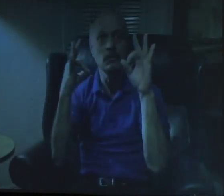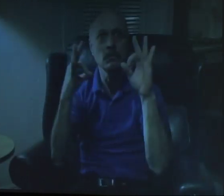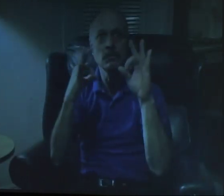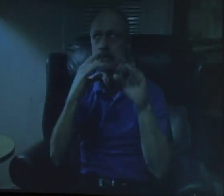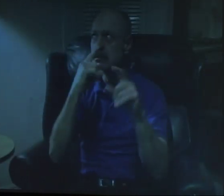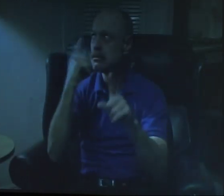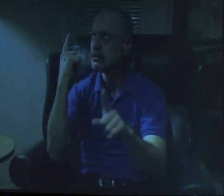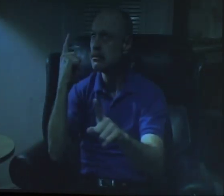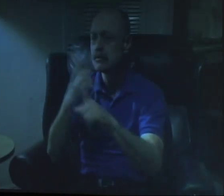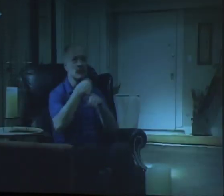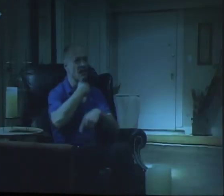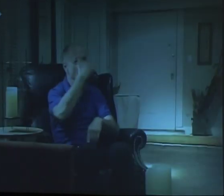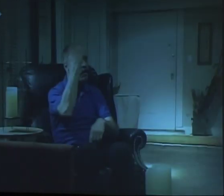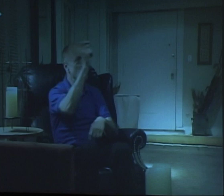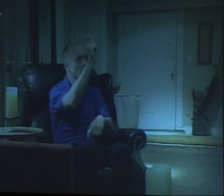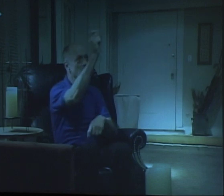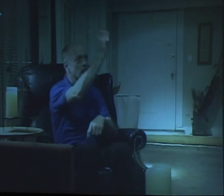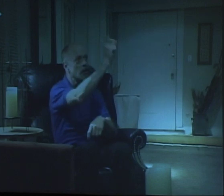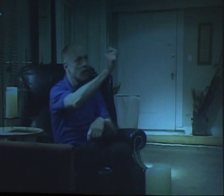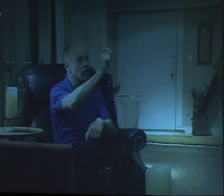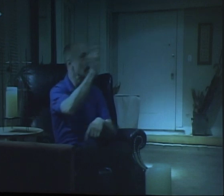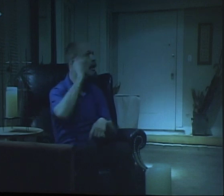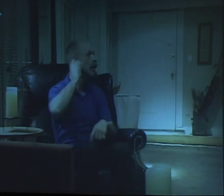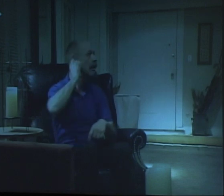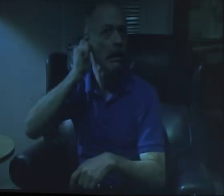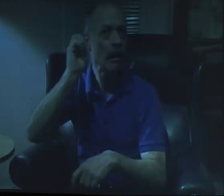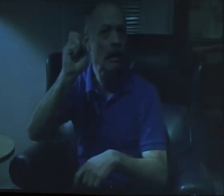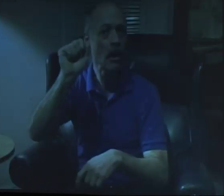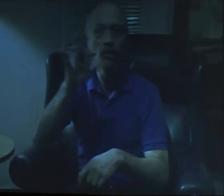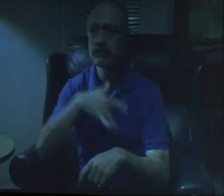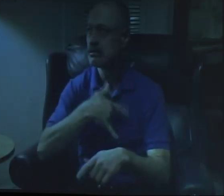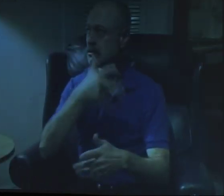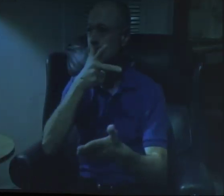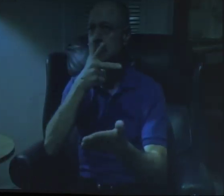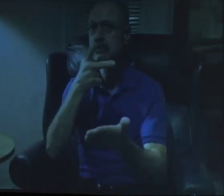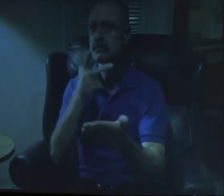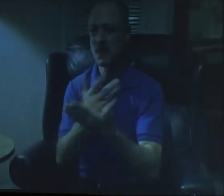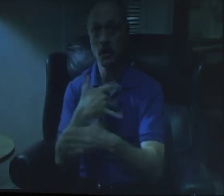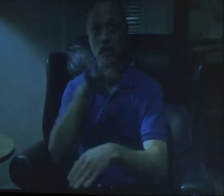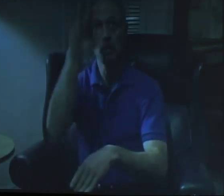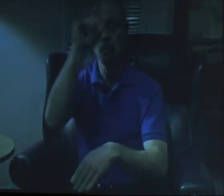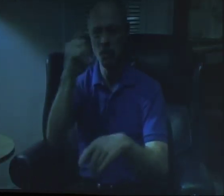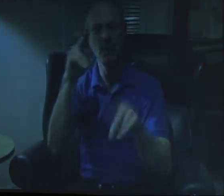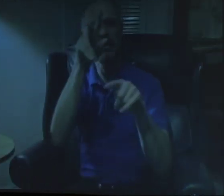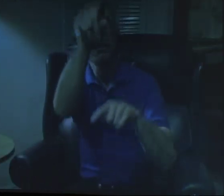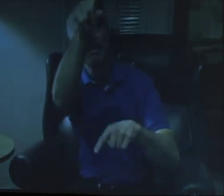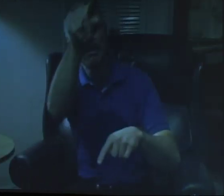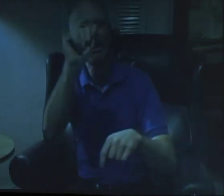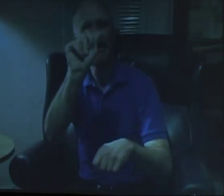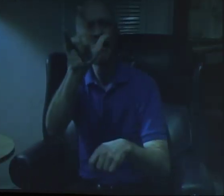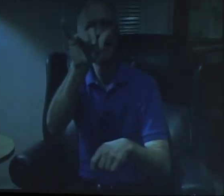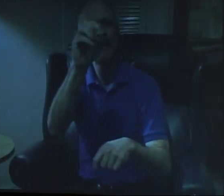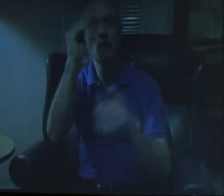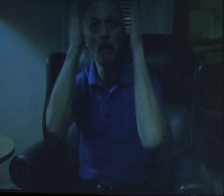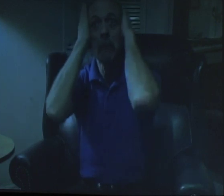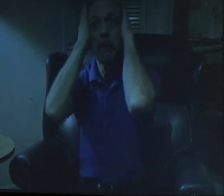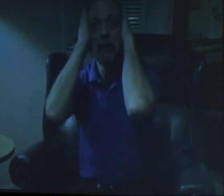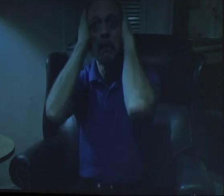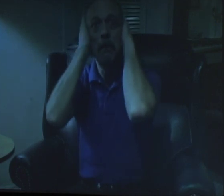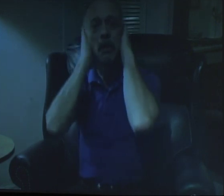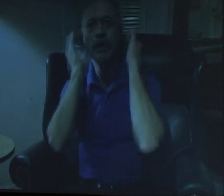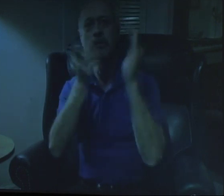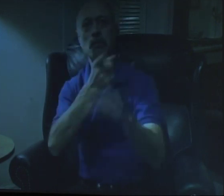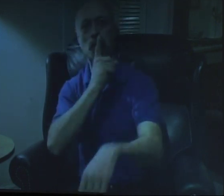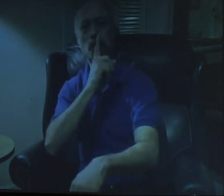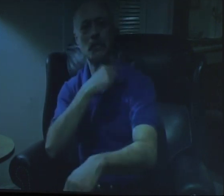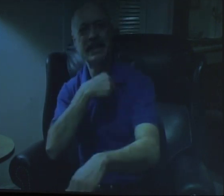"Well, he doesn't have any ears." And we both looked at my other deaf friend and I looked at each other and we said, "That's right, he doesn't have